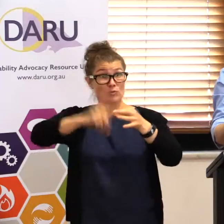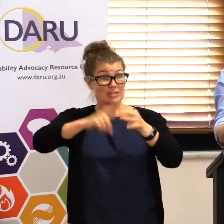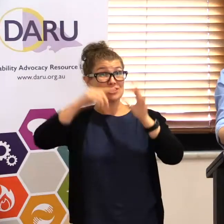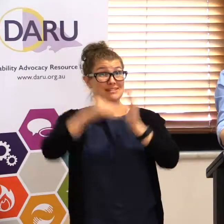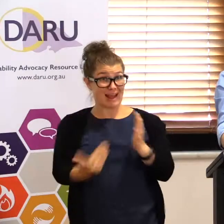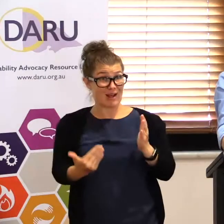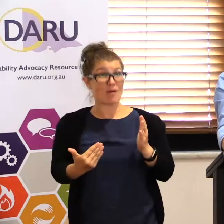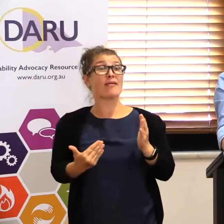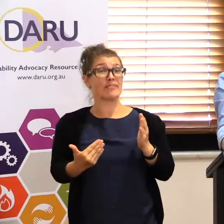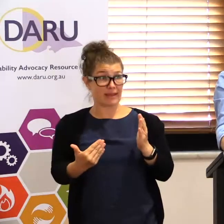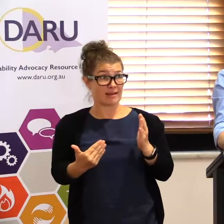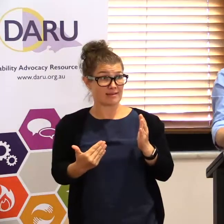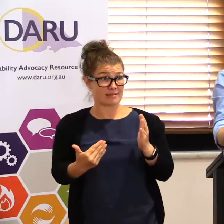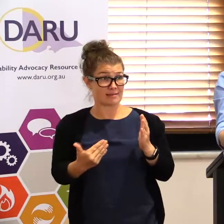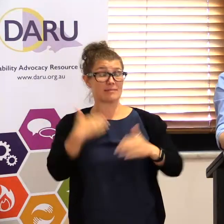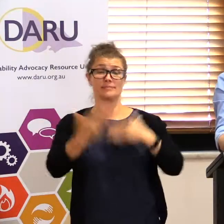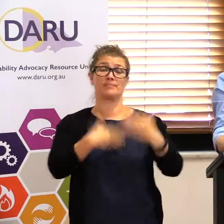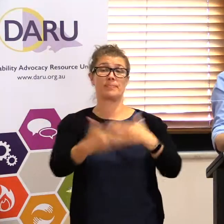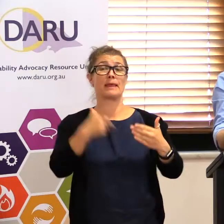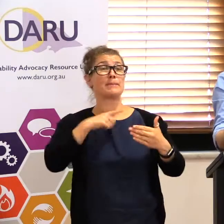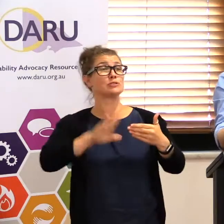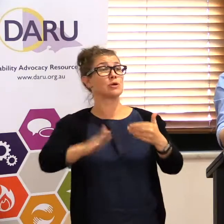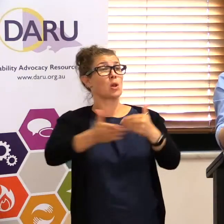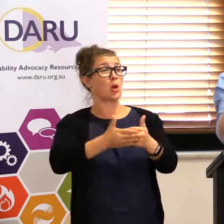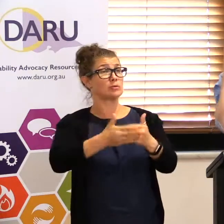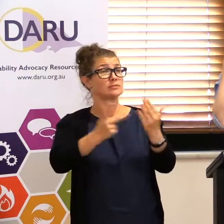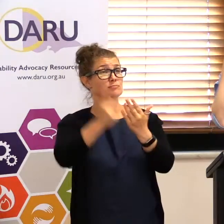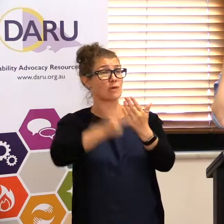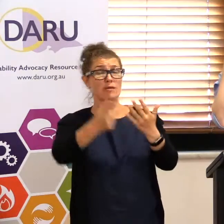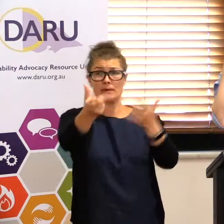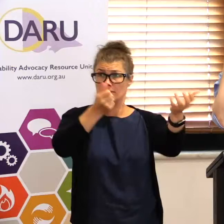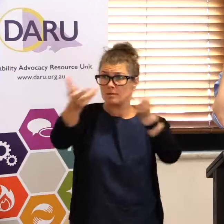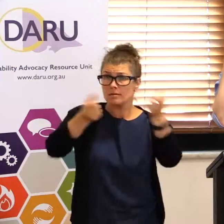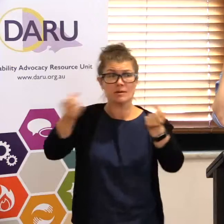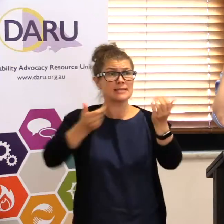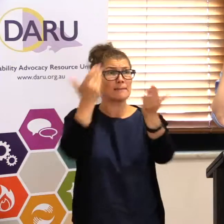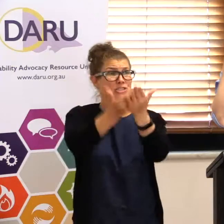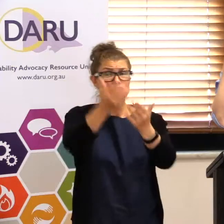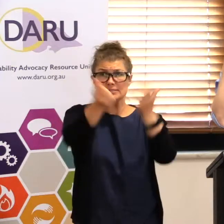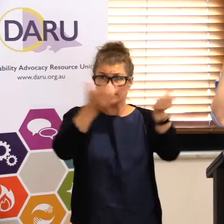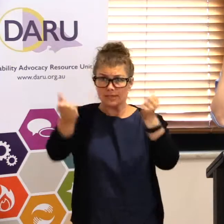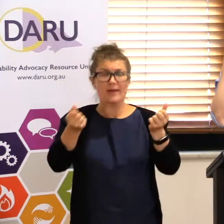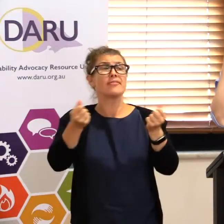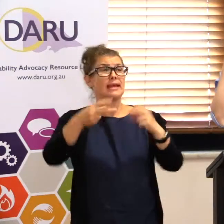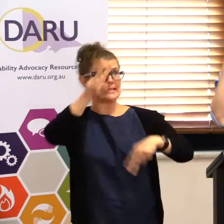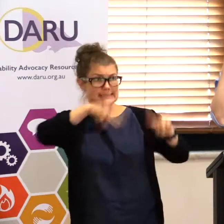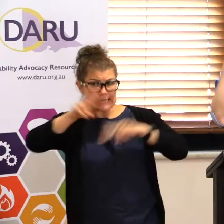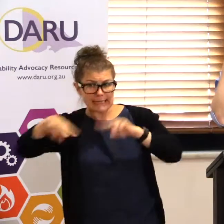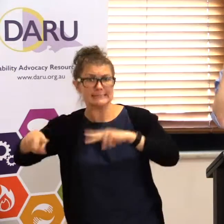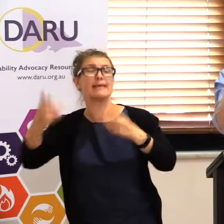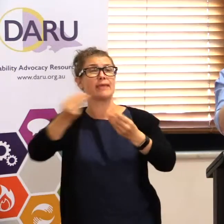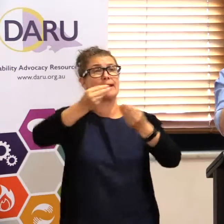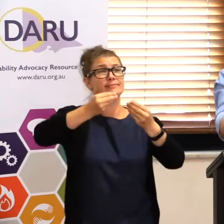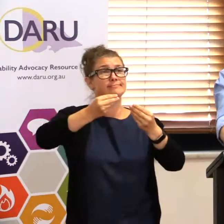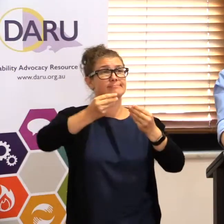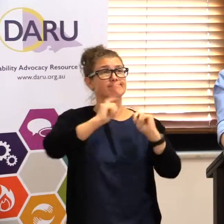with closing the grants program, assessing the grants, and getting the grants out there. So I can